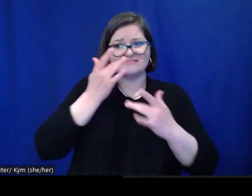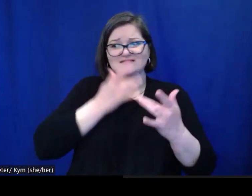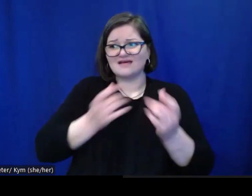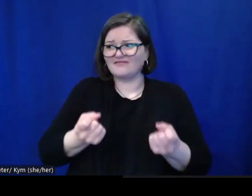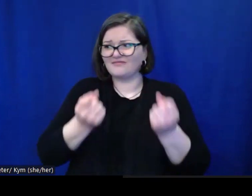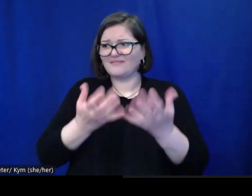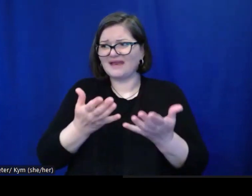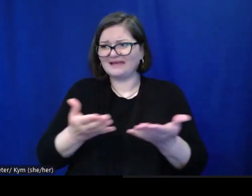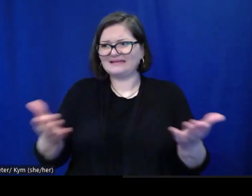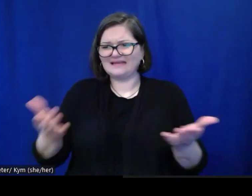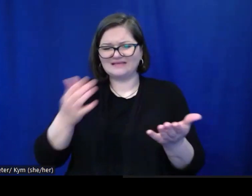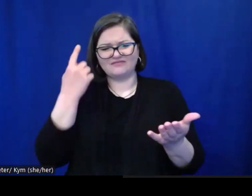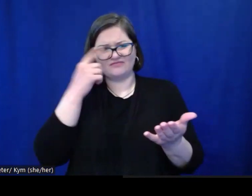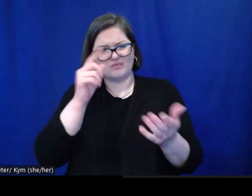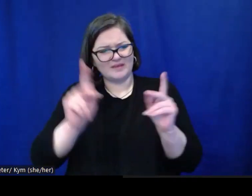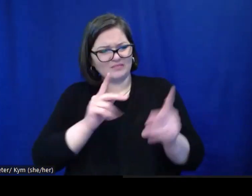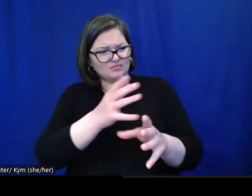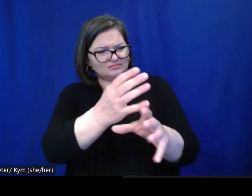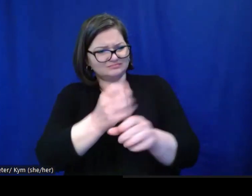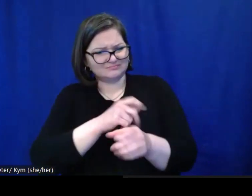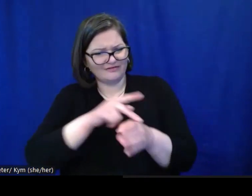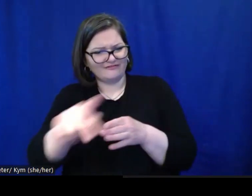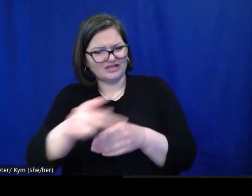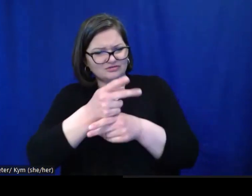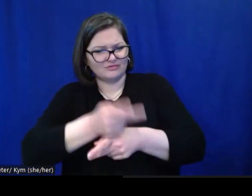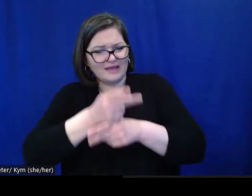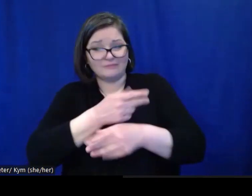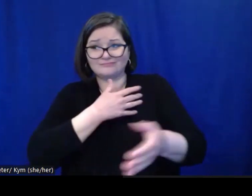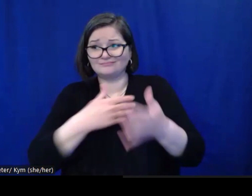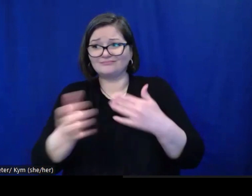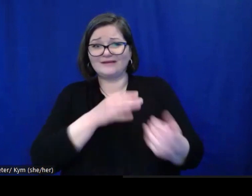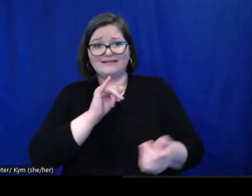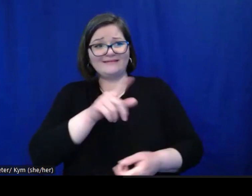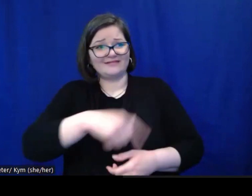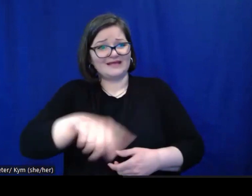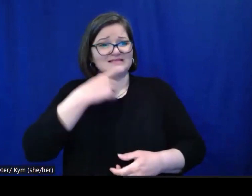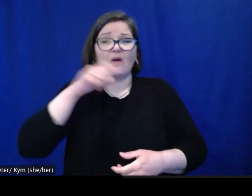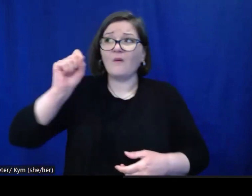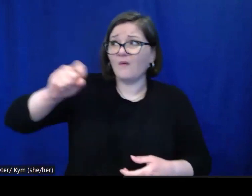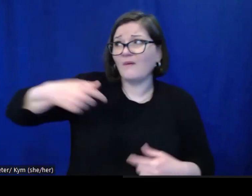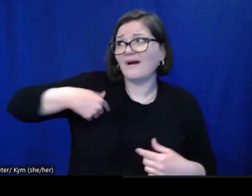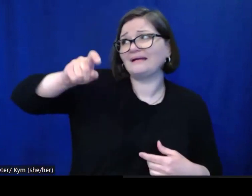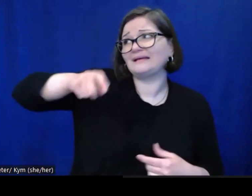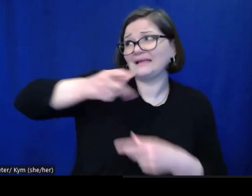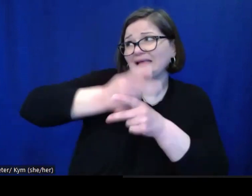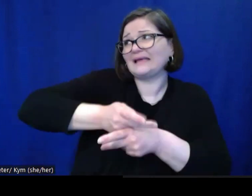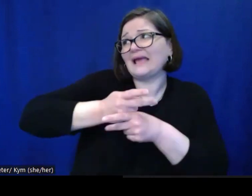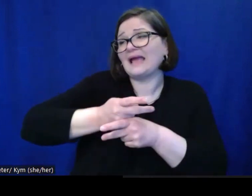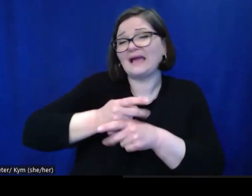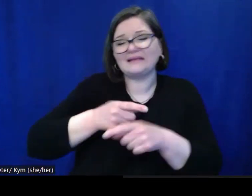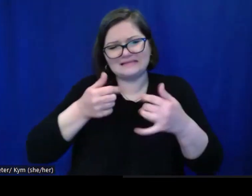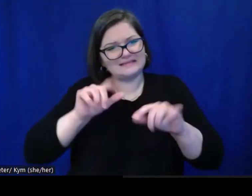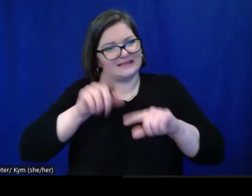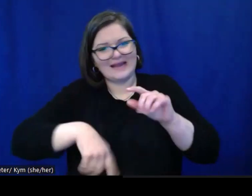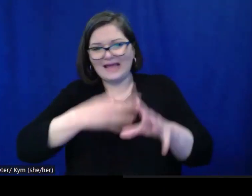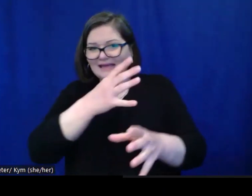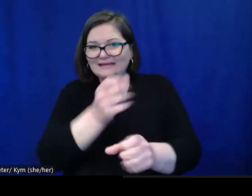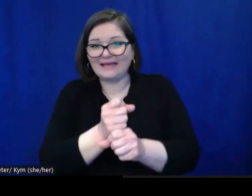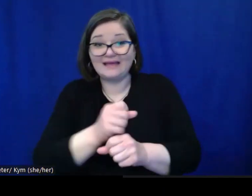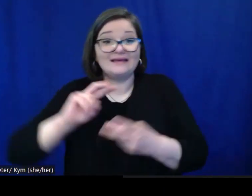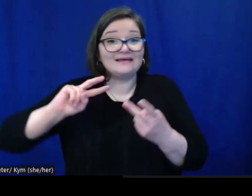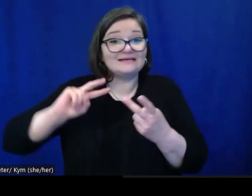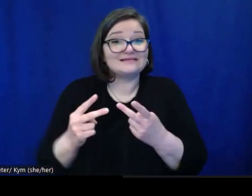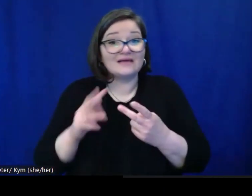professional care. Even when they say that they need care and they want care, they still can't get it. Number two, we talked about